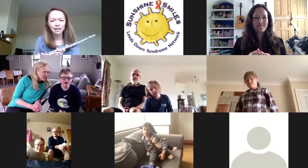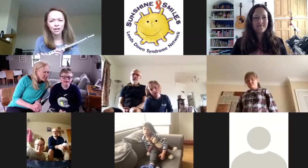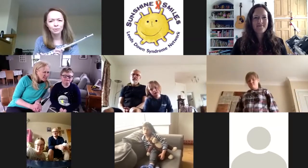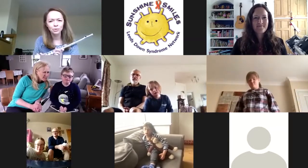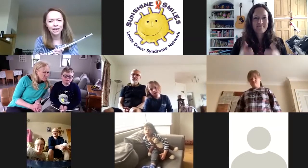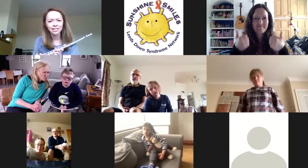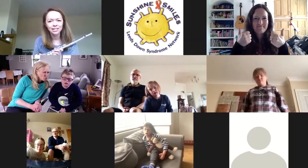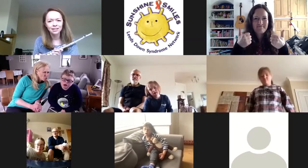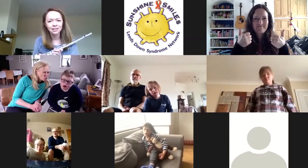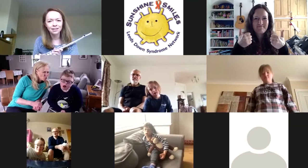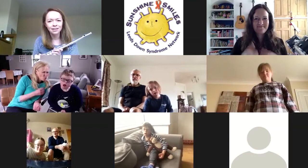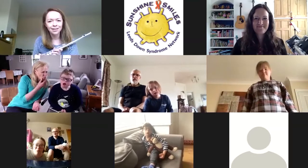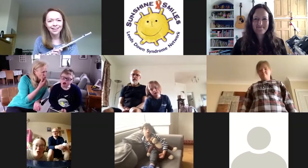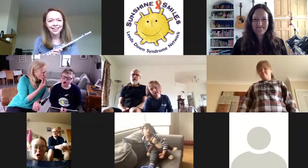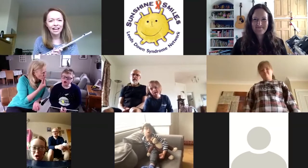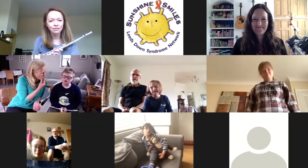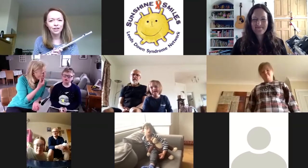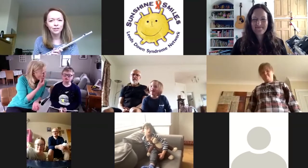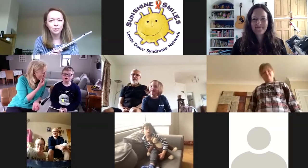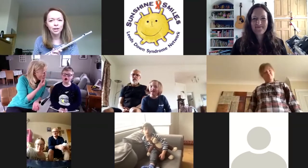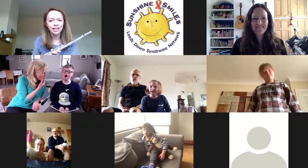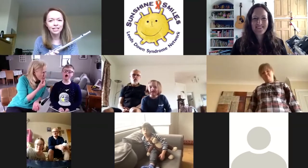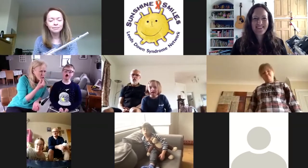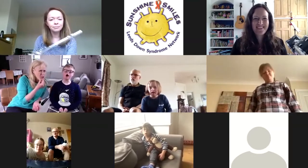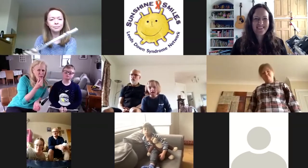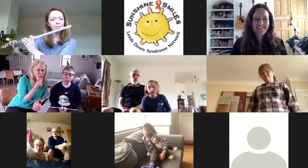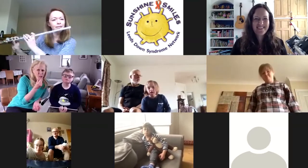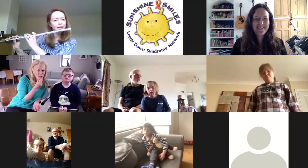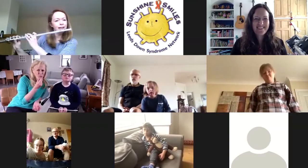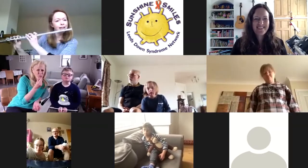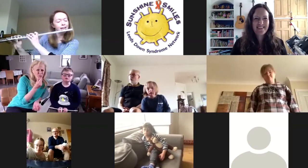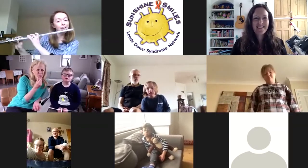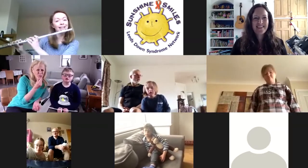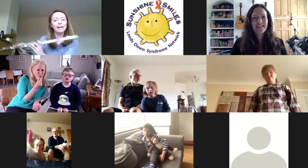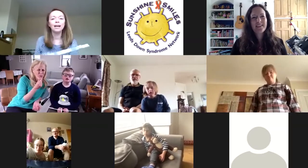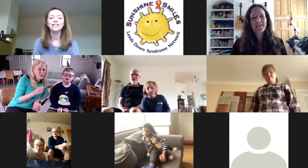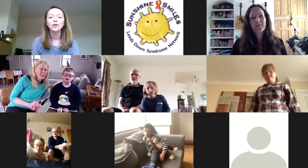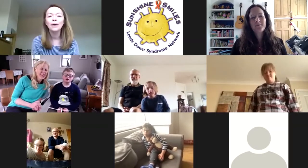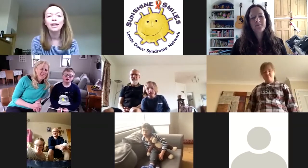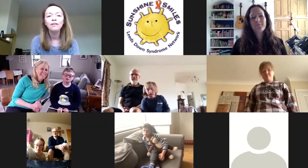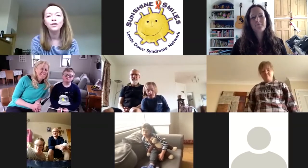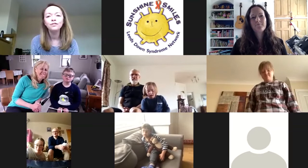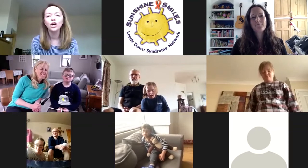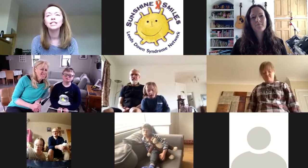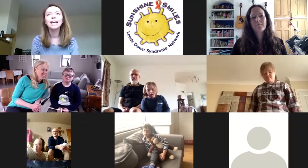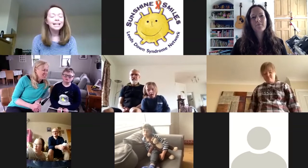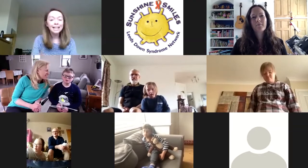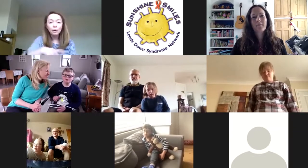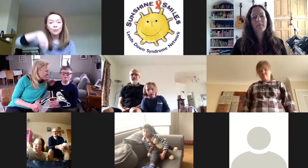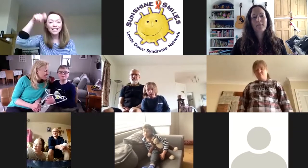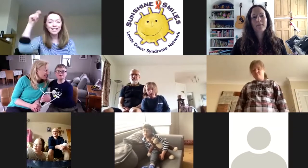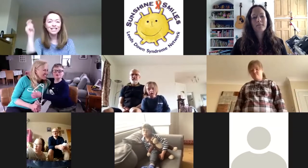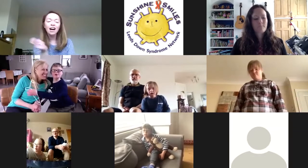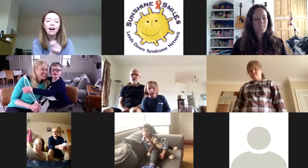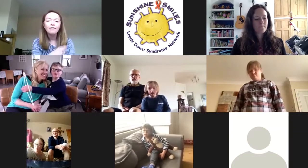Does anyone know which one it is? Catherine knows which one it is. Okay, I'm going to keep playing. So now, if you've got, did anyone